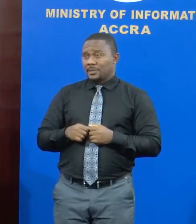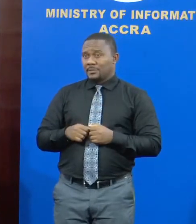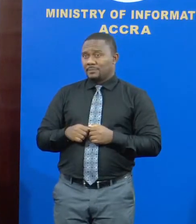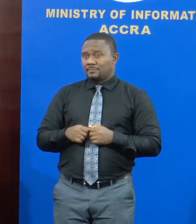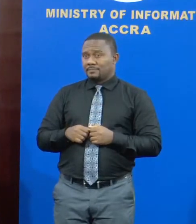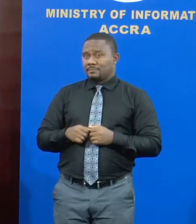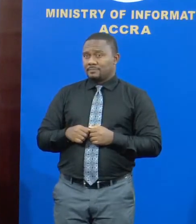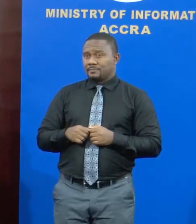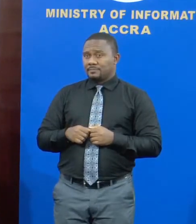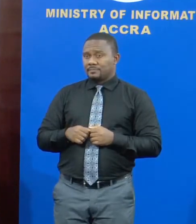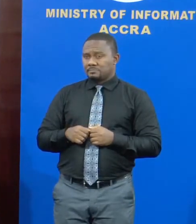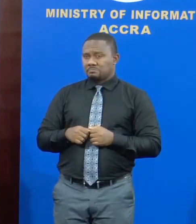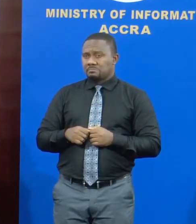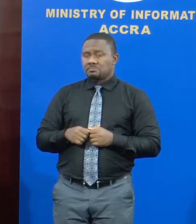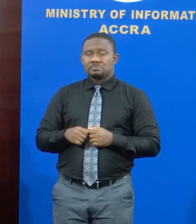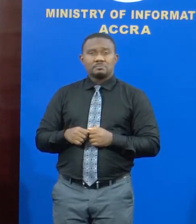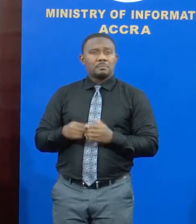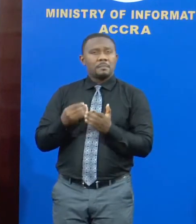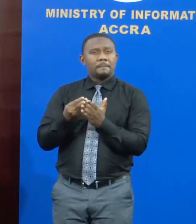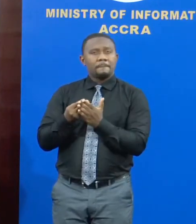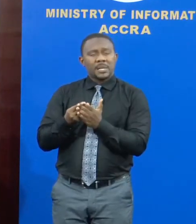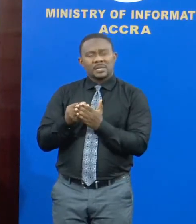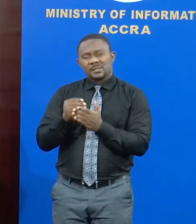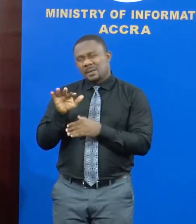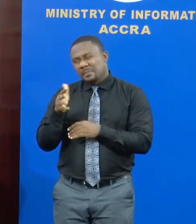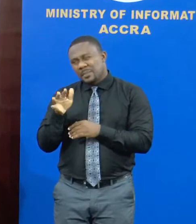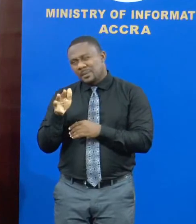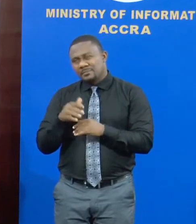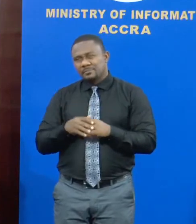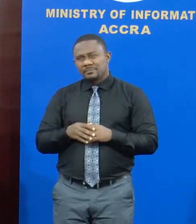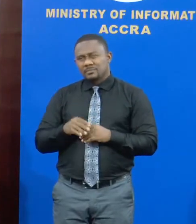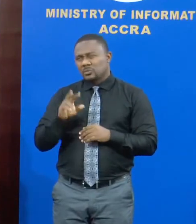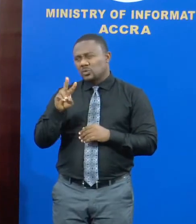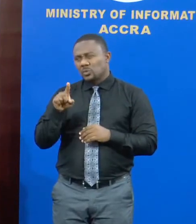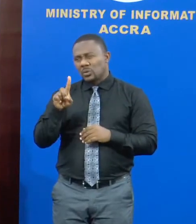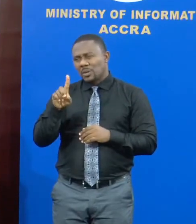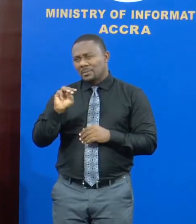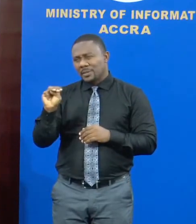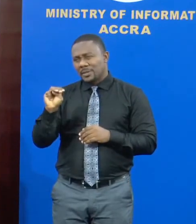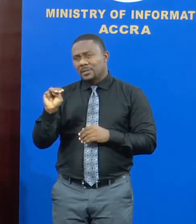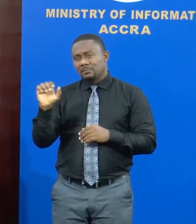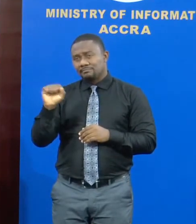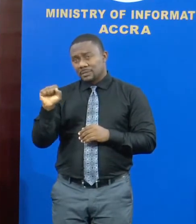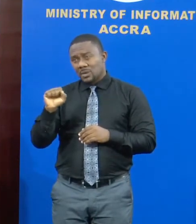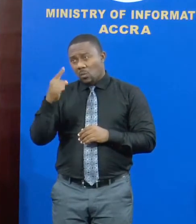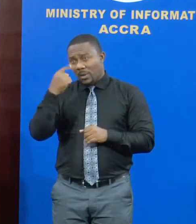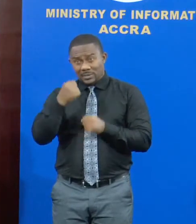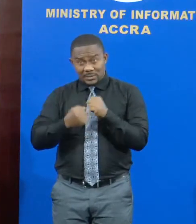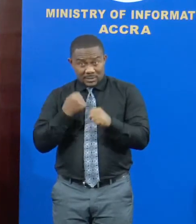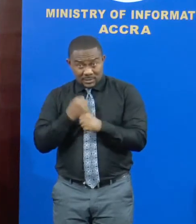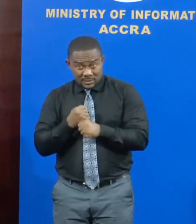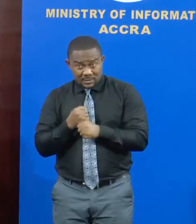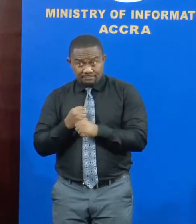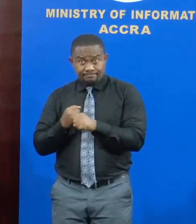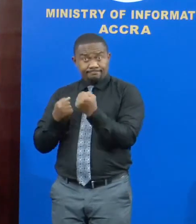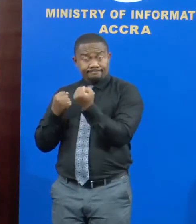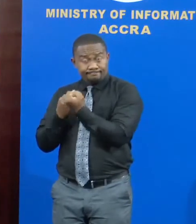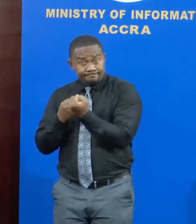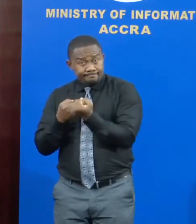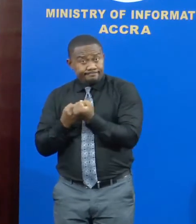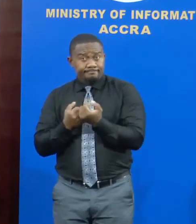spending quite a bit of money, about, you know, 2.1 million $1,000 a year to support